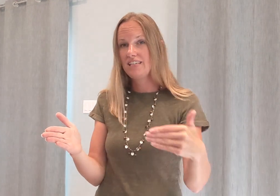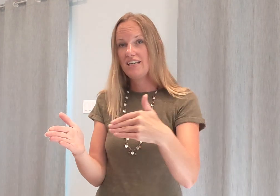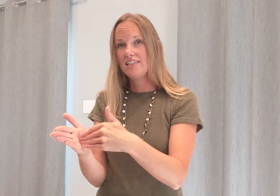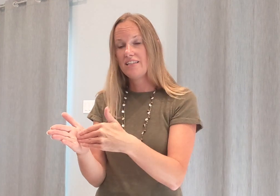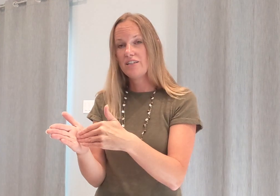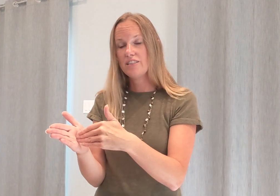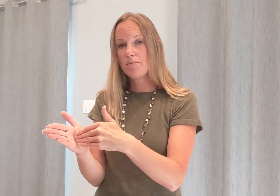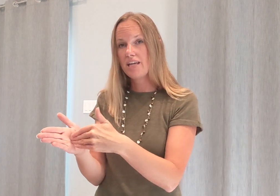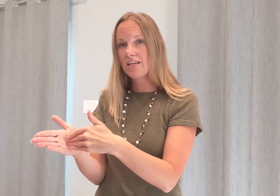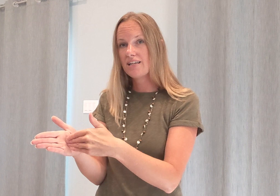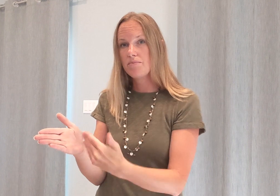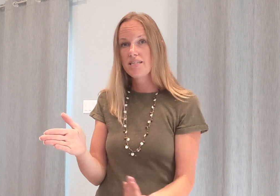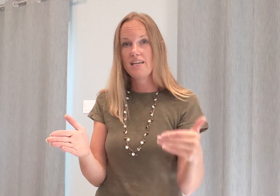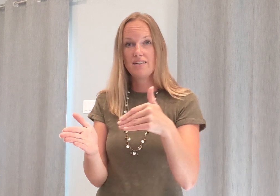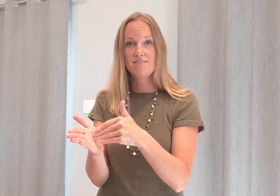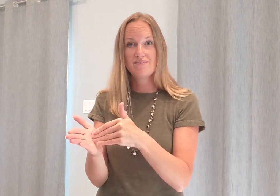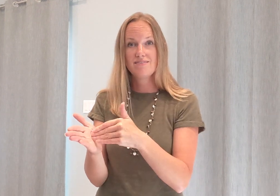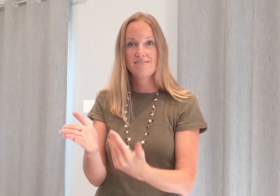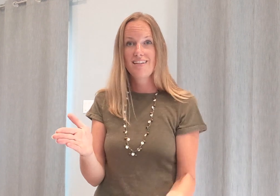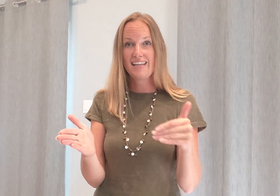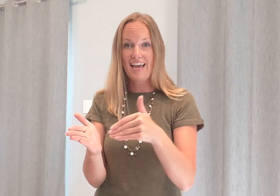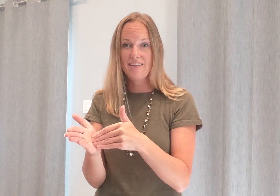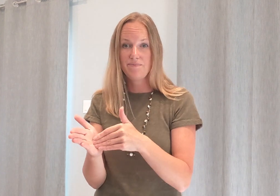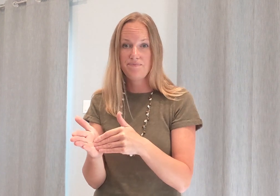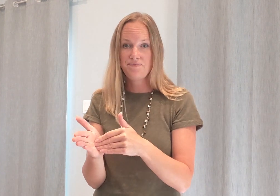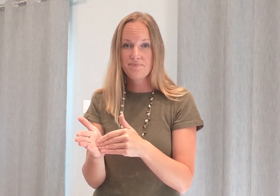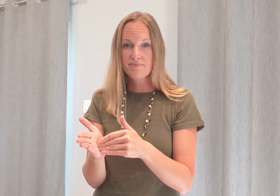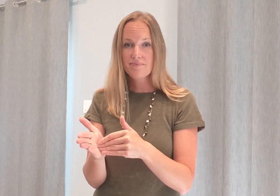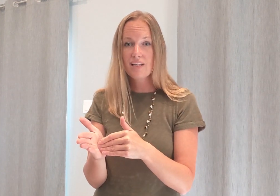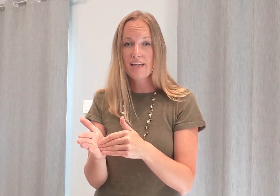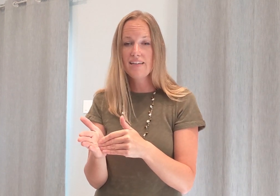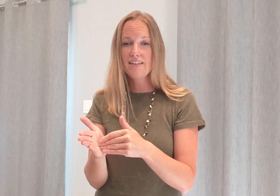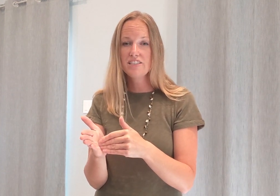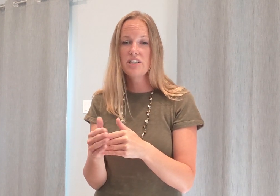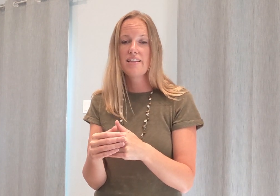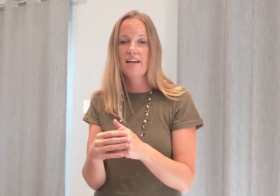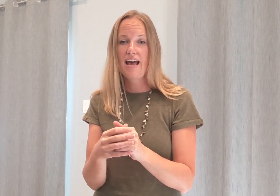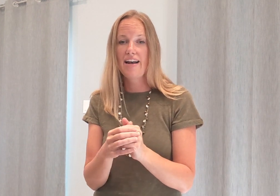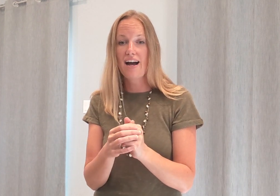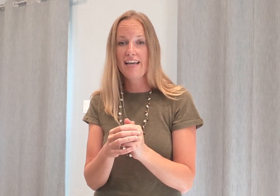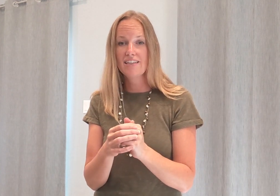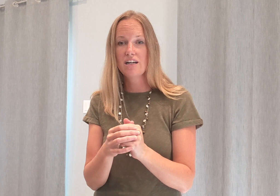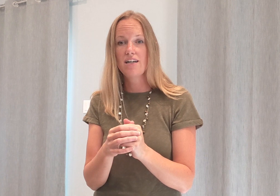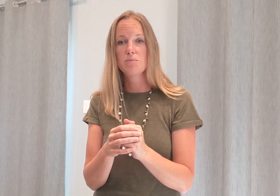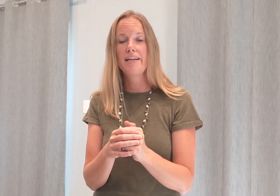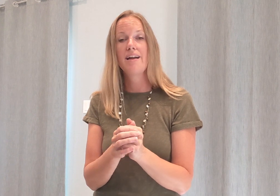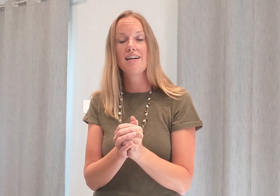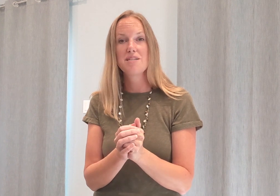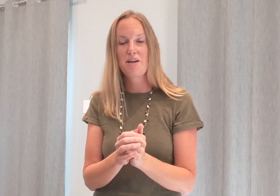and then your dominant hand comes in again. Okay, let's try that at I can't cause blinded eyes to be